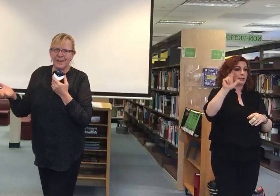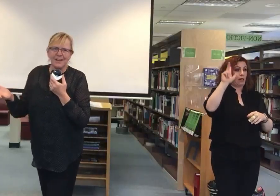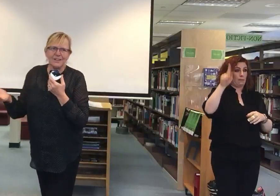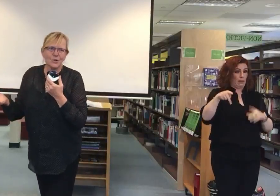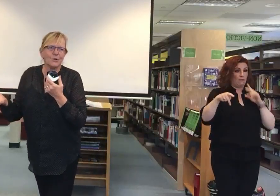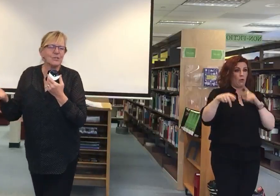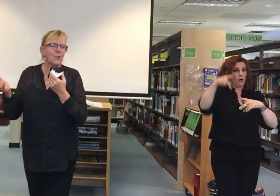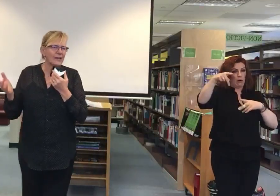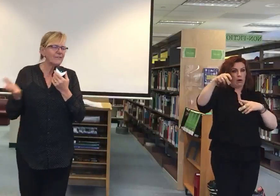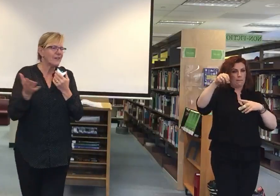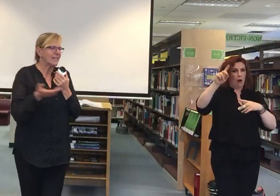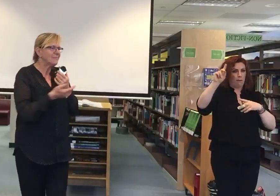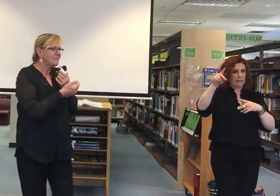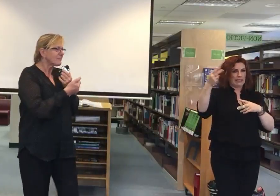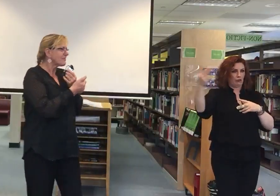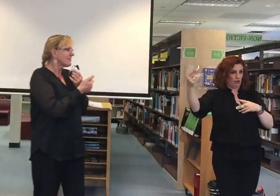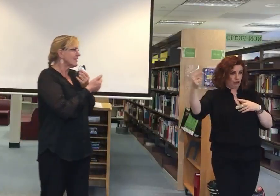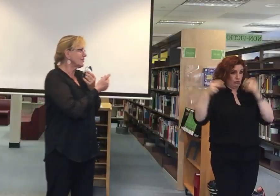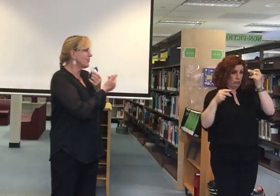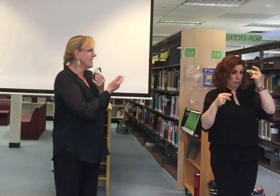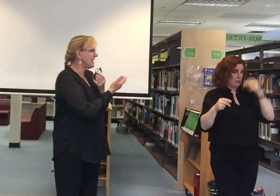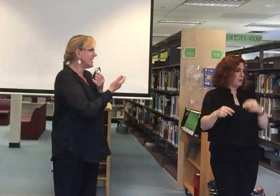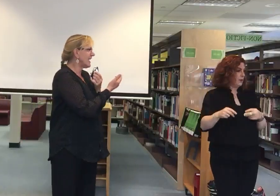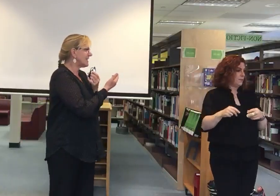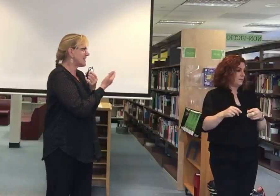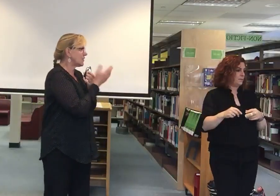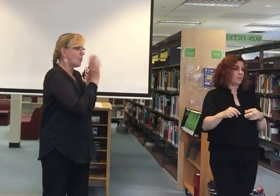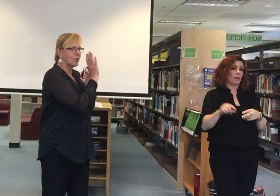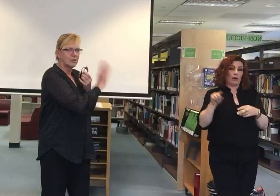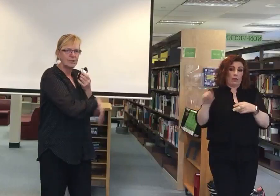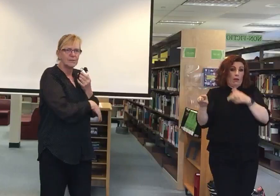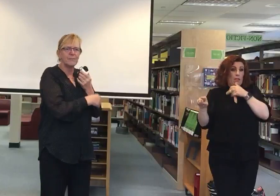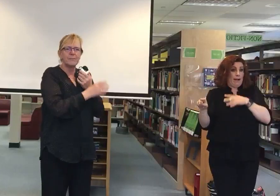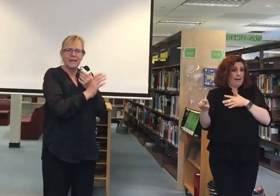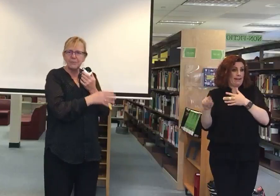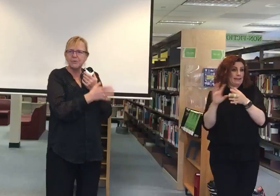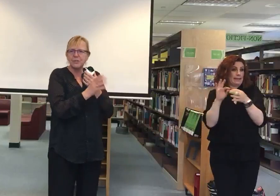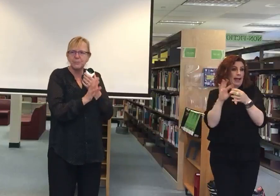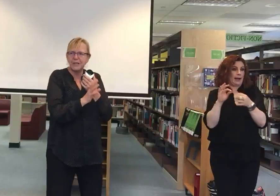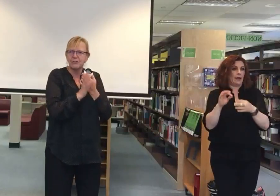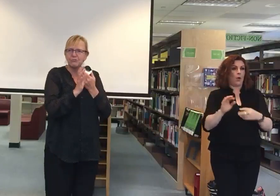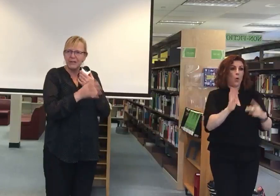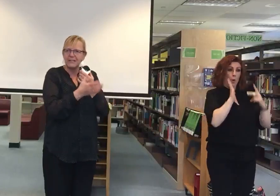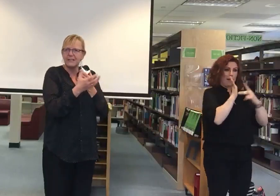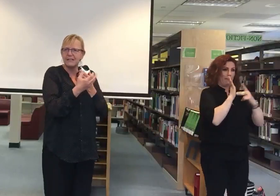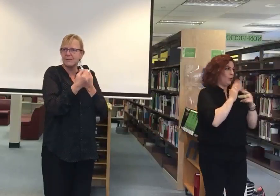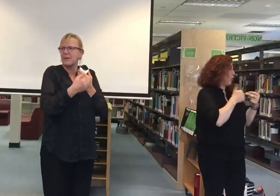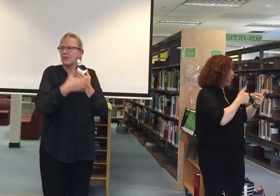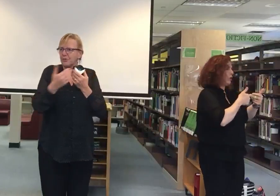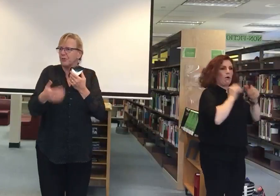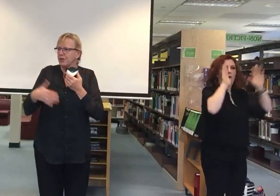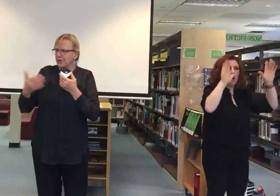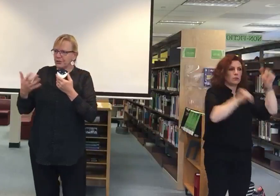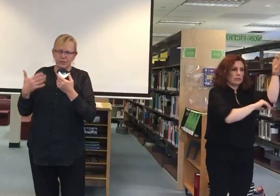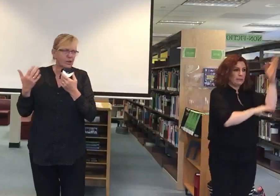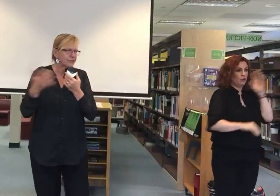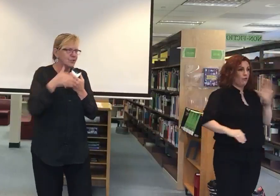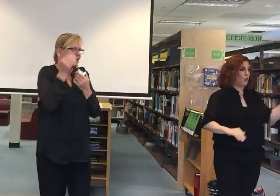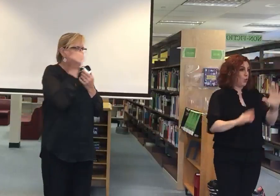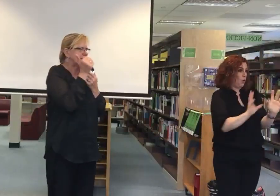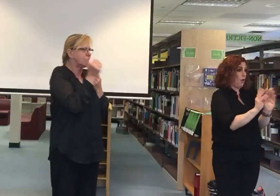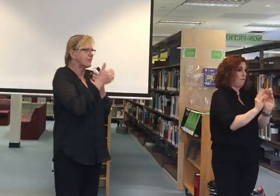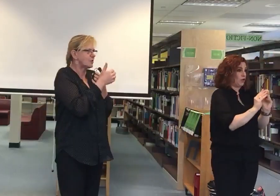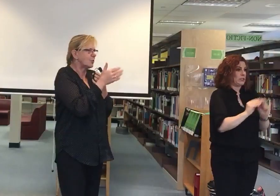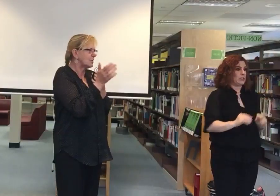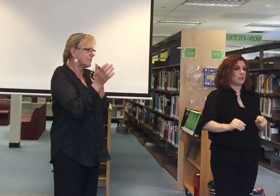DHH. So it was quite funny. She kind of said, oh, Piper should be a great speaker for your